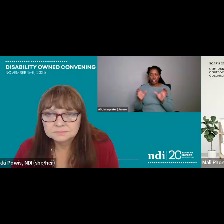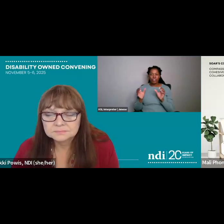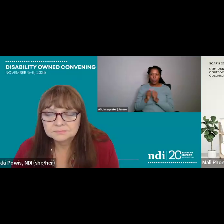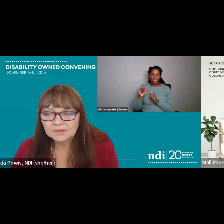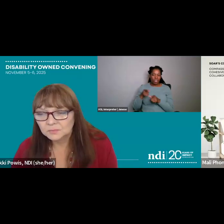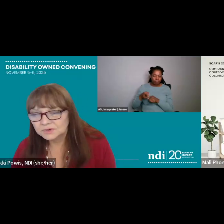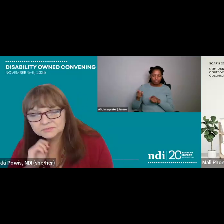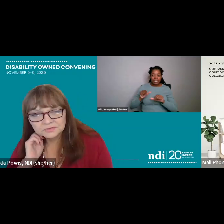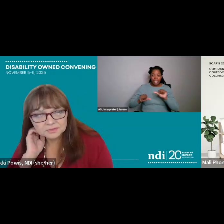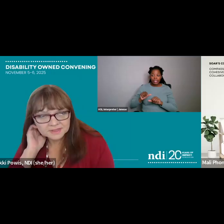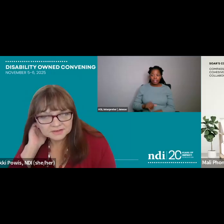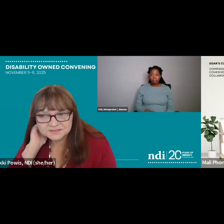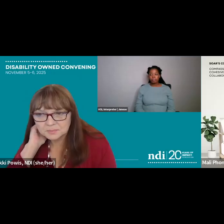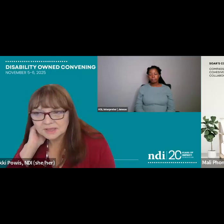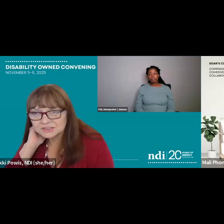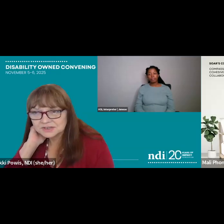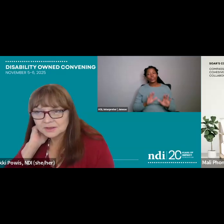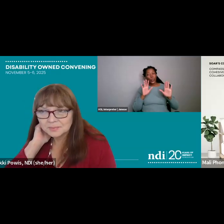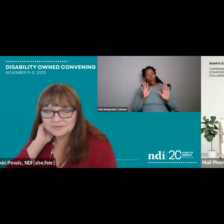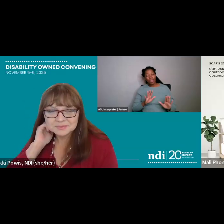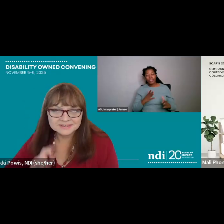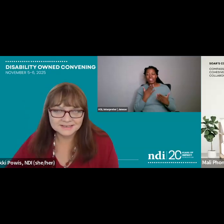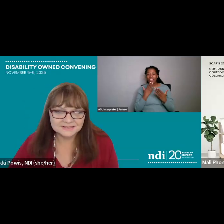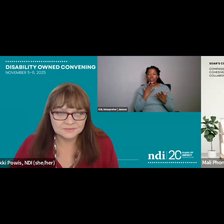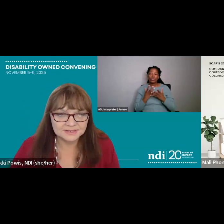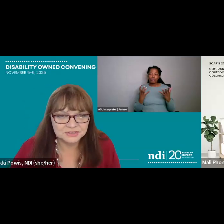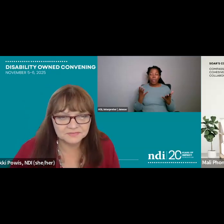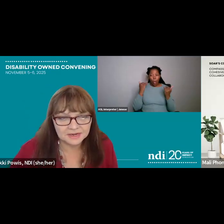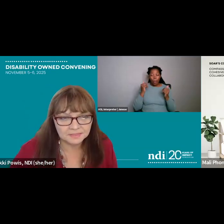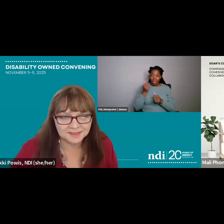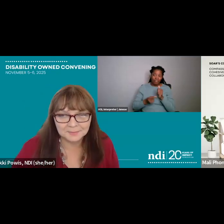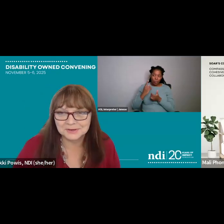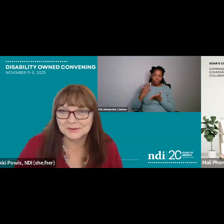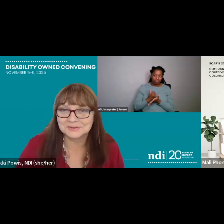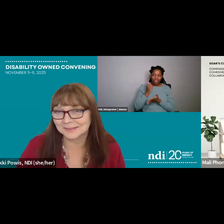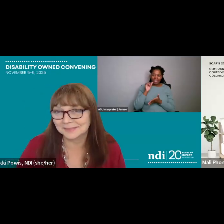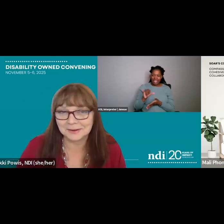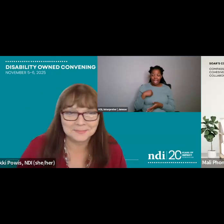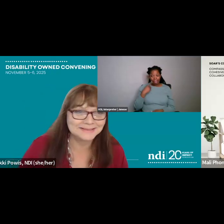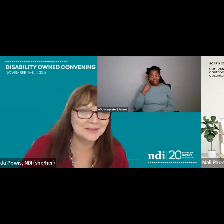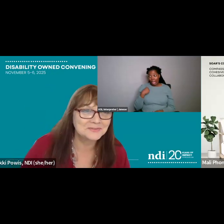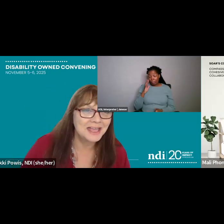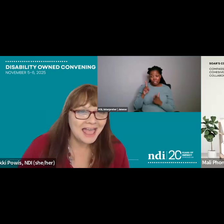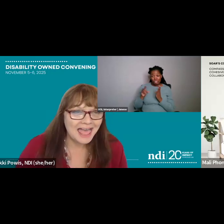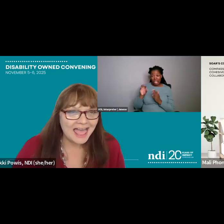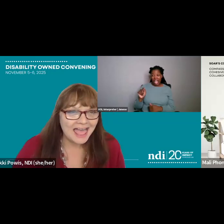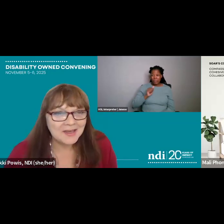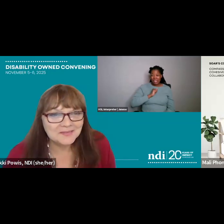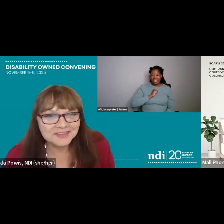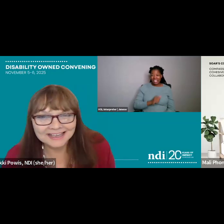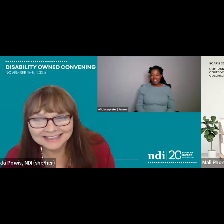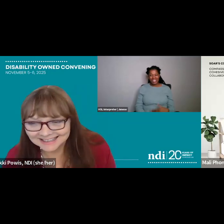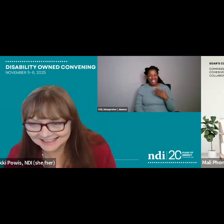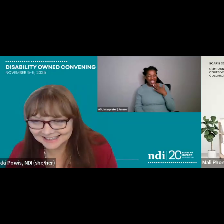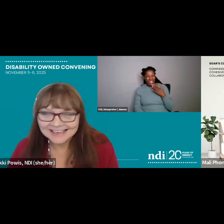science. Wonderful. Thank you so much. I hope everybody takes advantage of that. I think I'm going to go check that out myself. Please do.